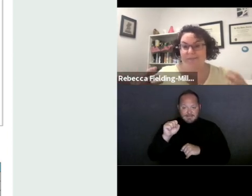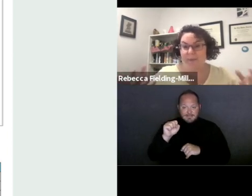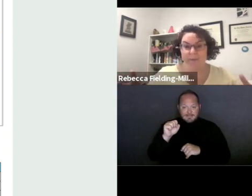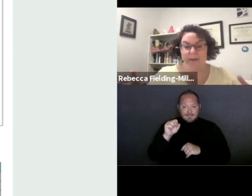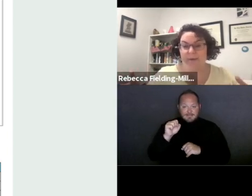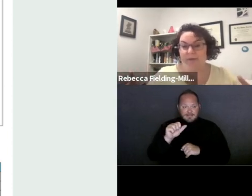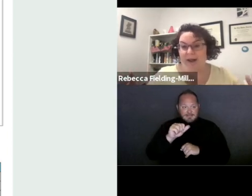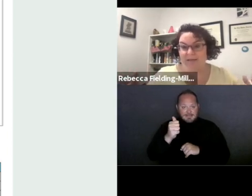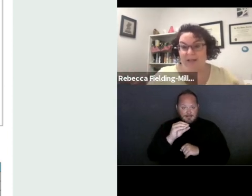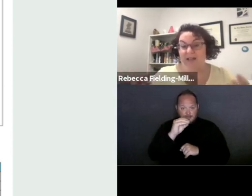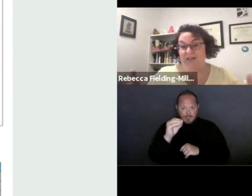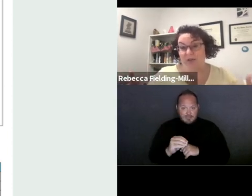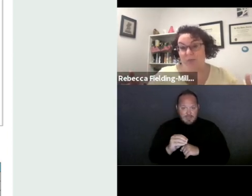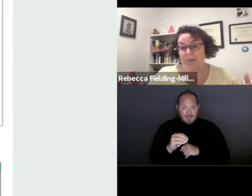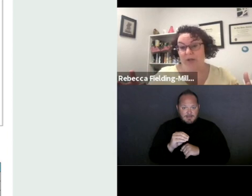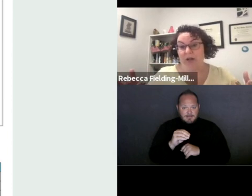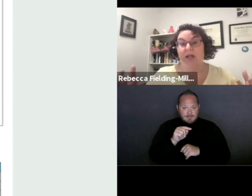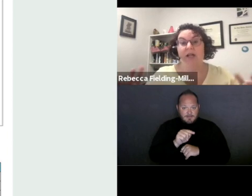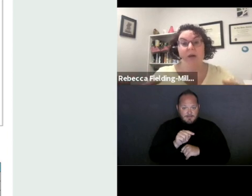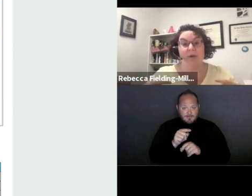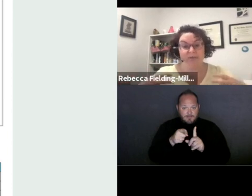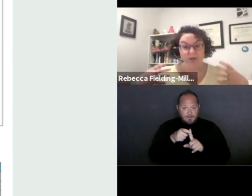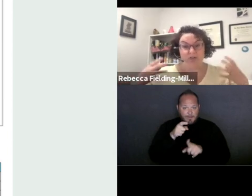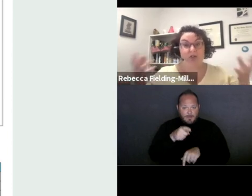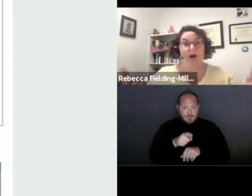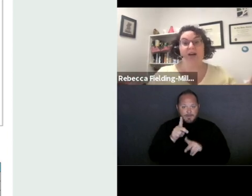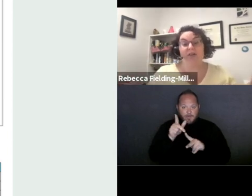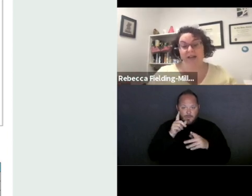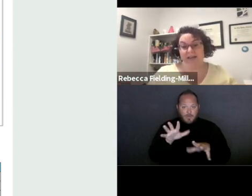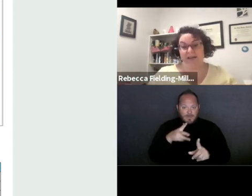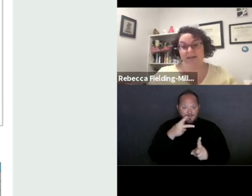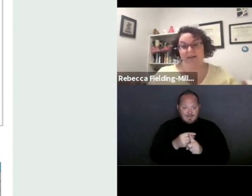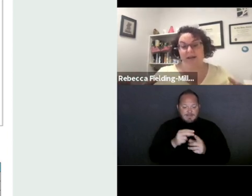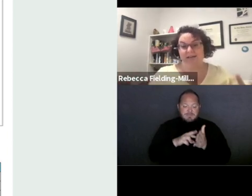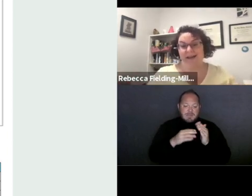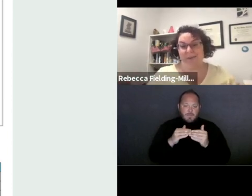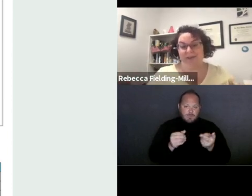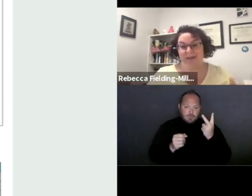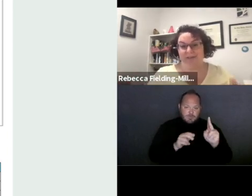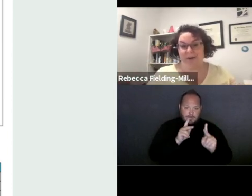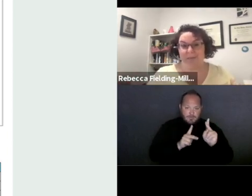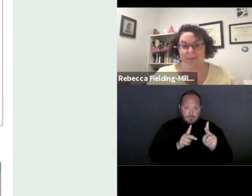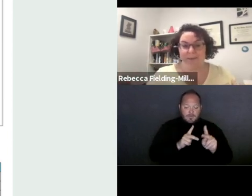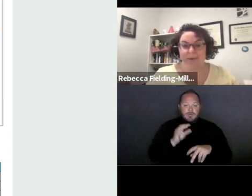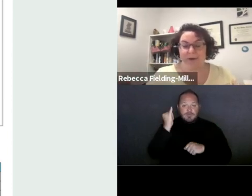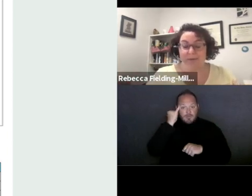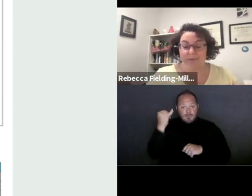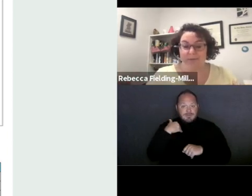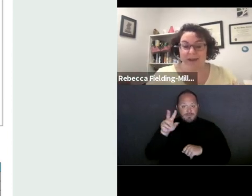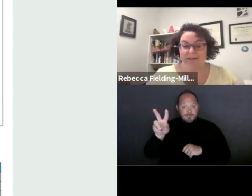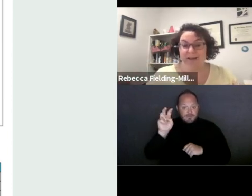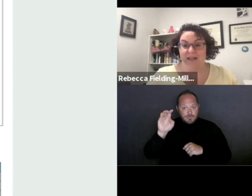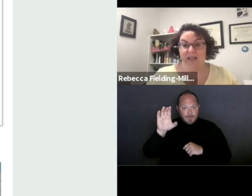are among people who are vaccinated, that's 2 people. But if there's 200 cases and 10% of them are among people who